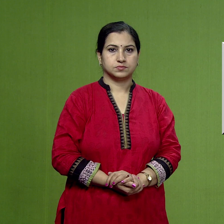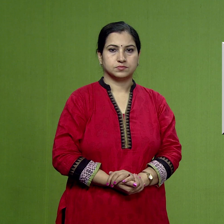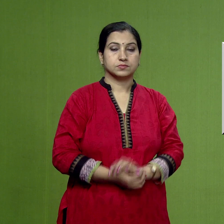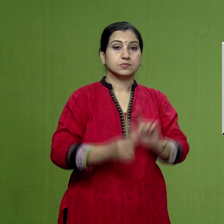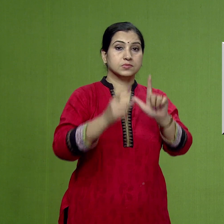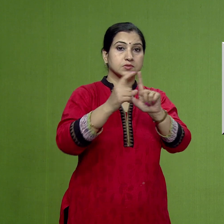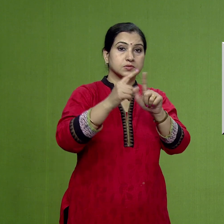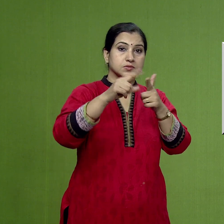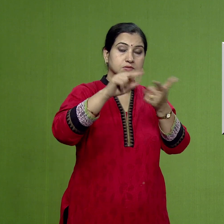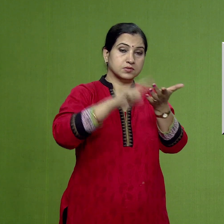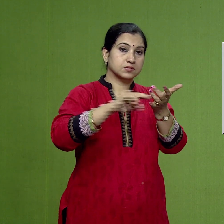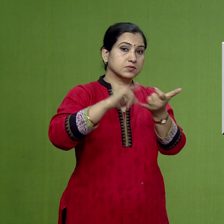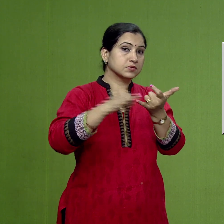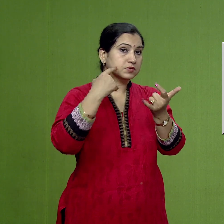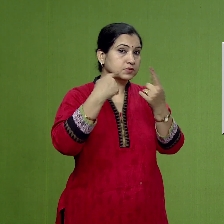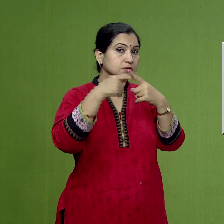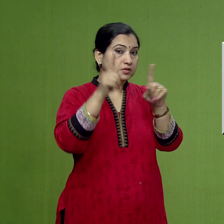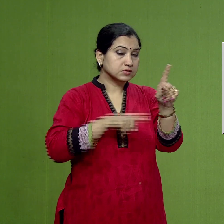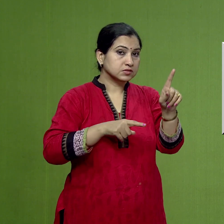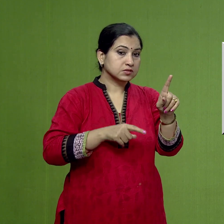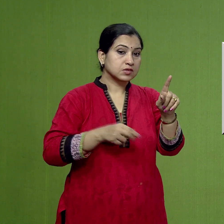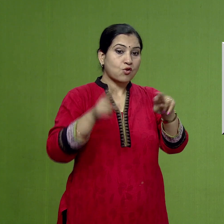Density of population is dynamic.